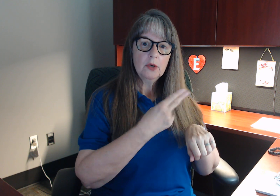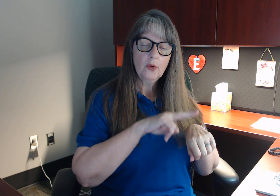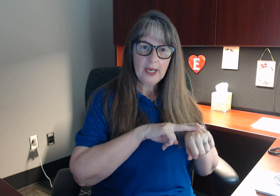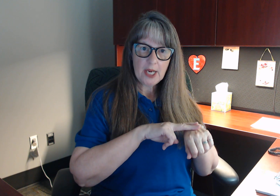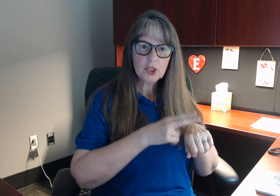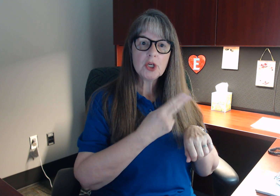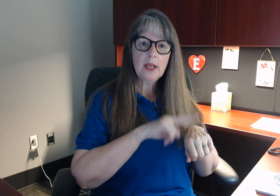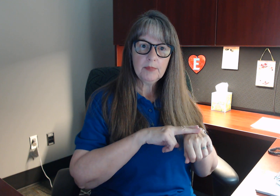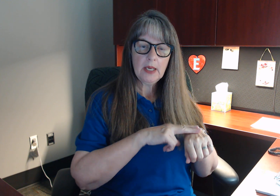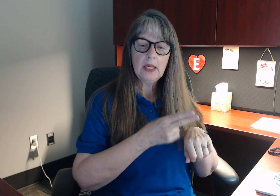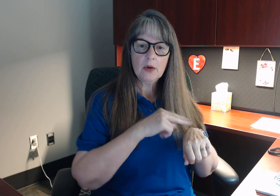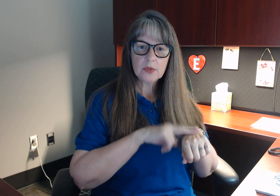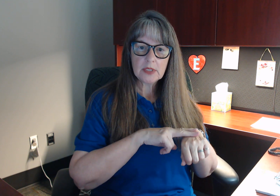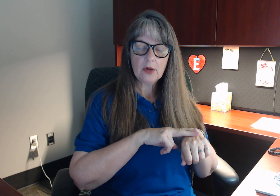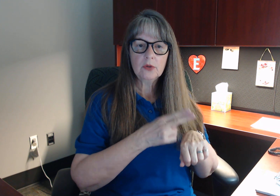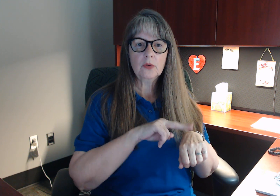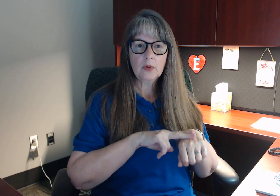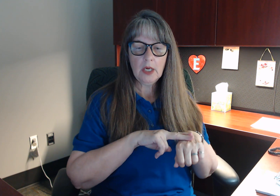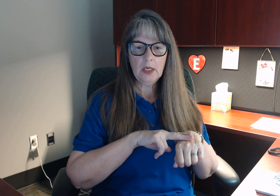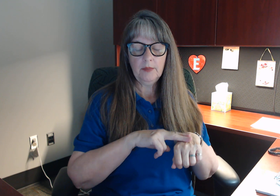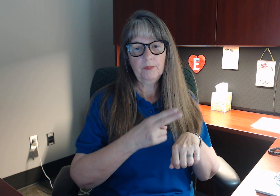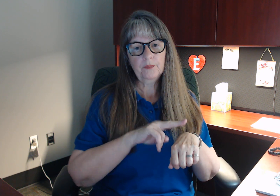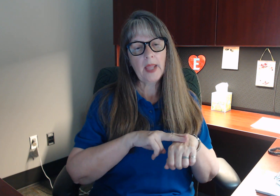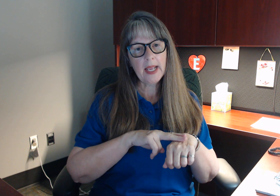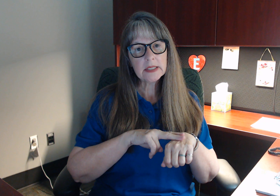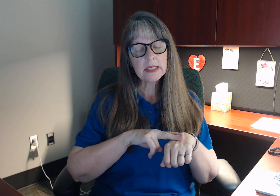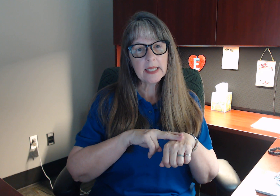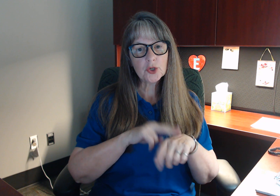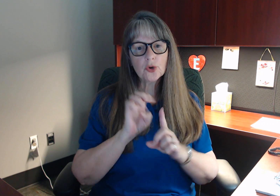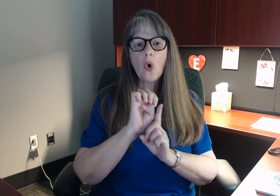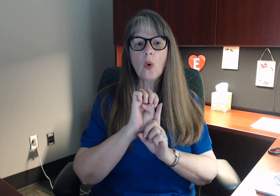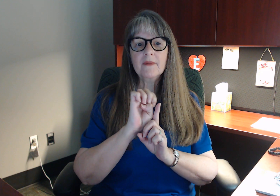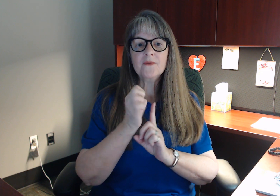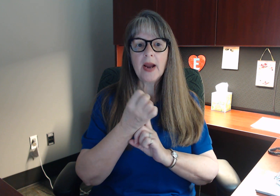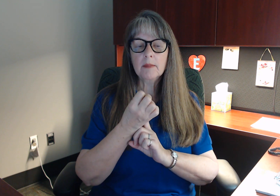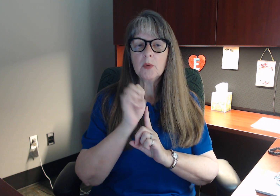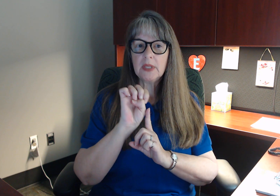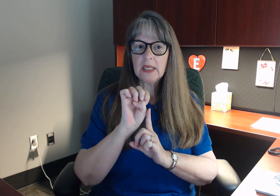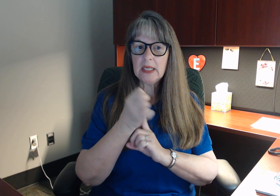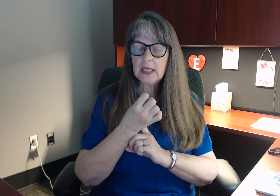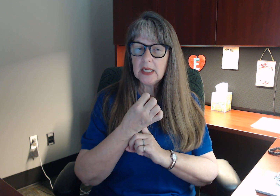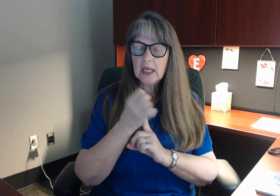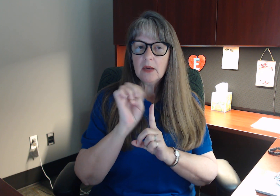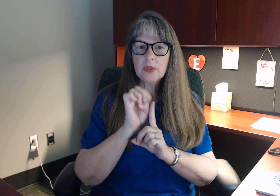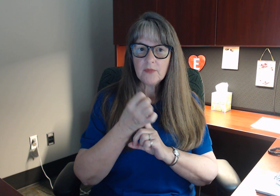your H hand shape, and it goes down on your hand, nature, or environment with the E, with